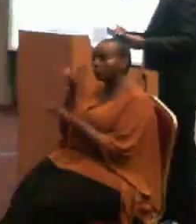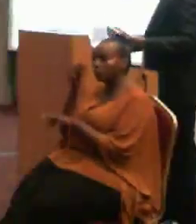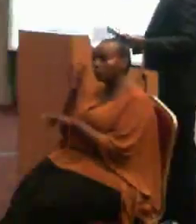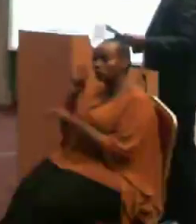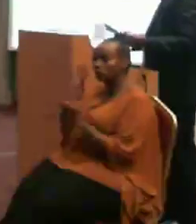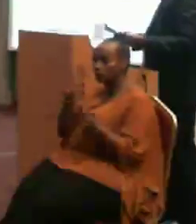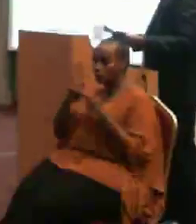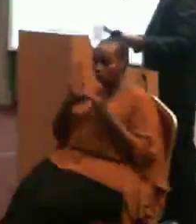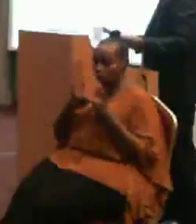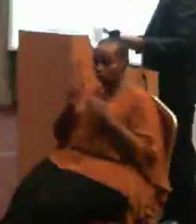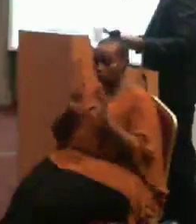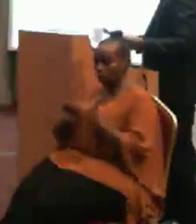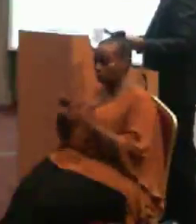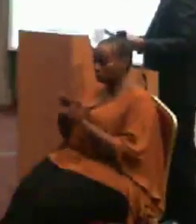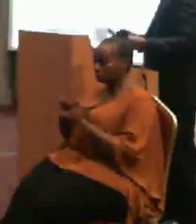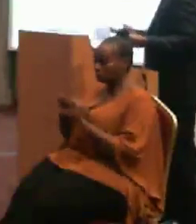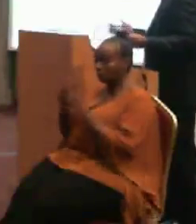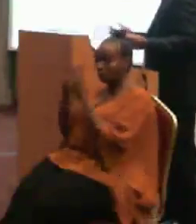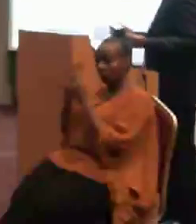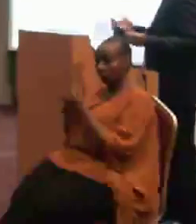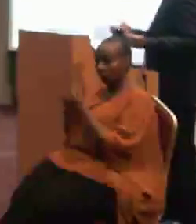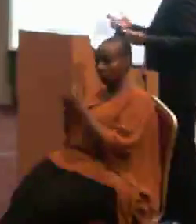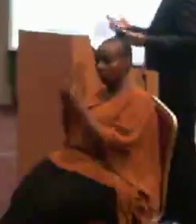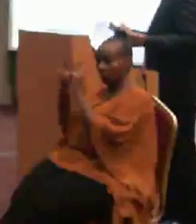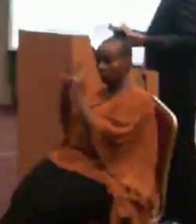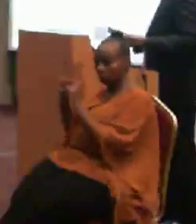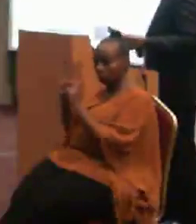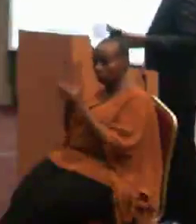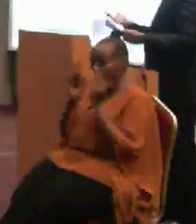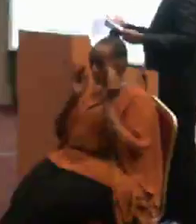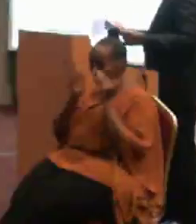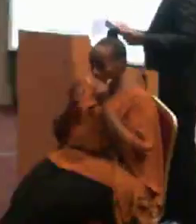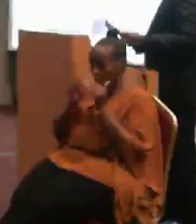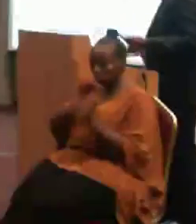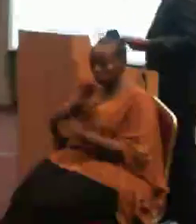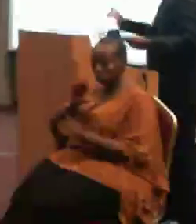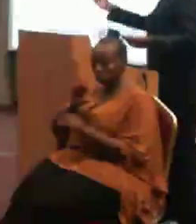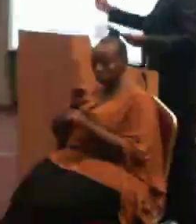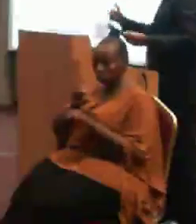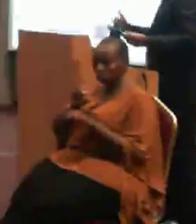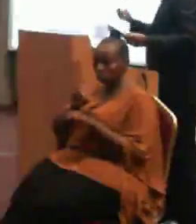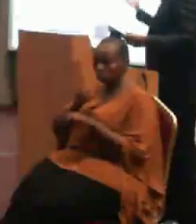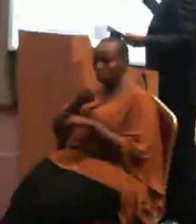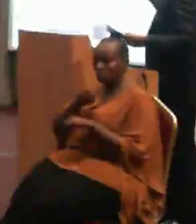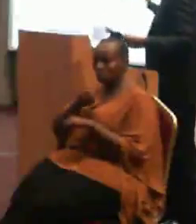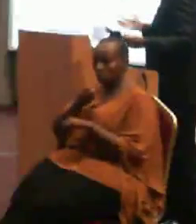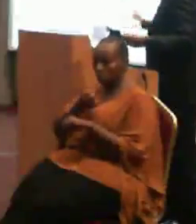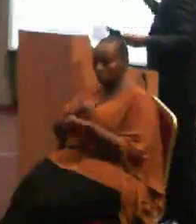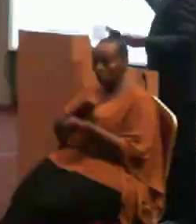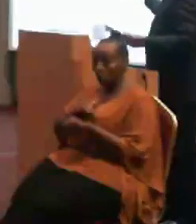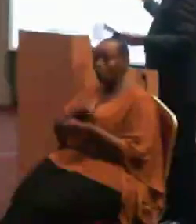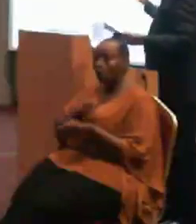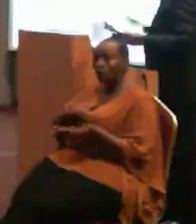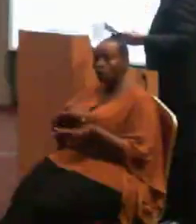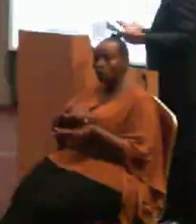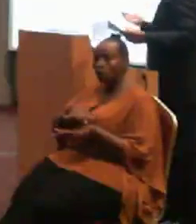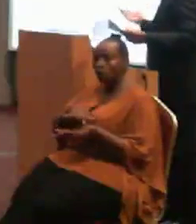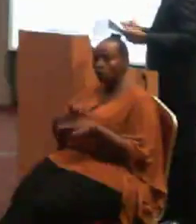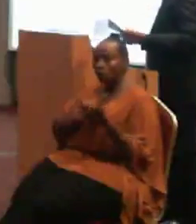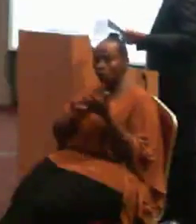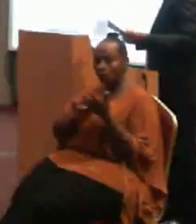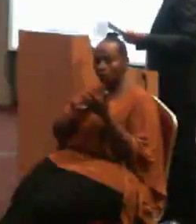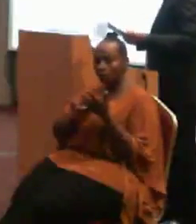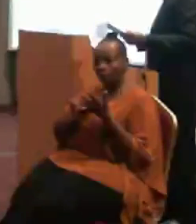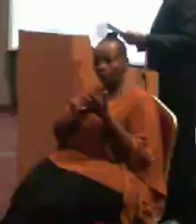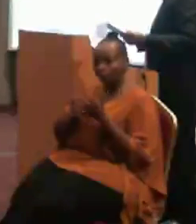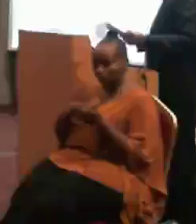when they assess the financial position of Eskom, they obviously look at the code numbers and they say to us, they say to